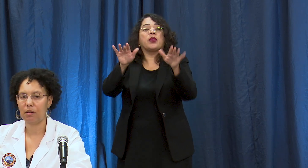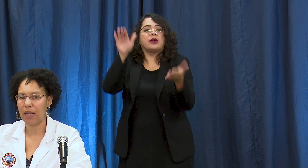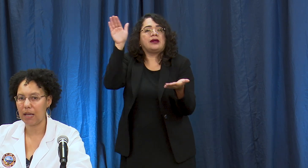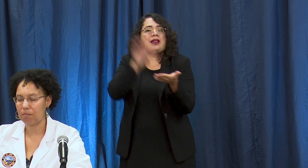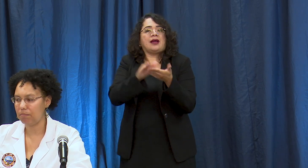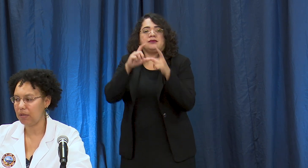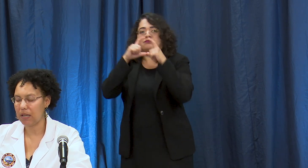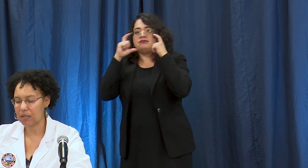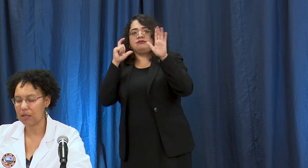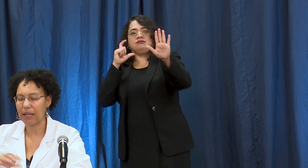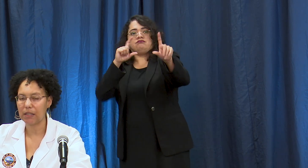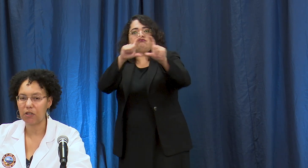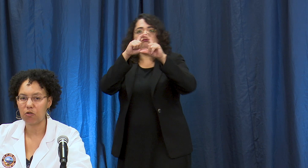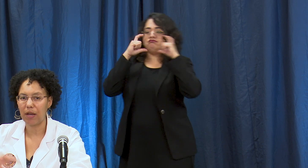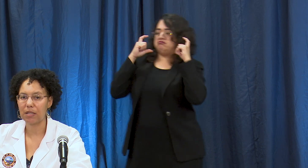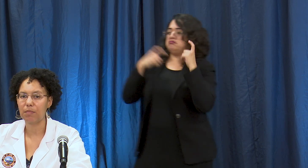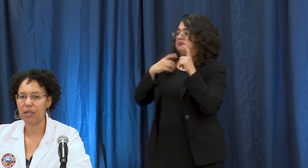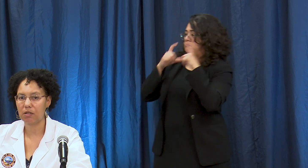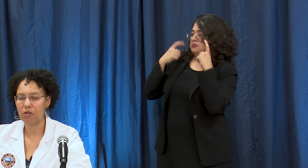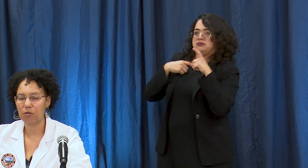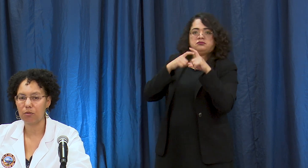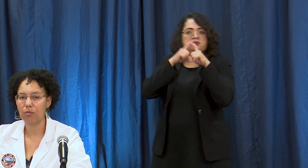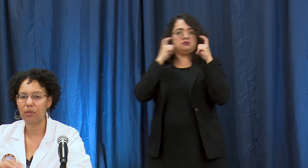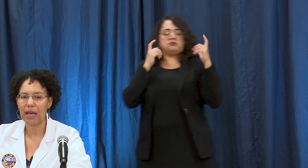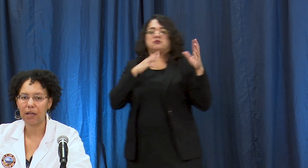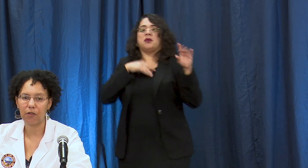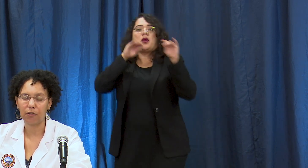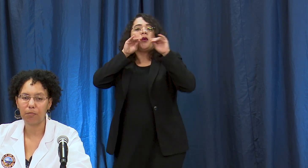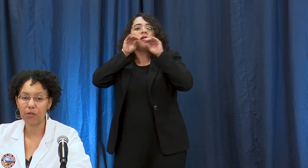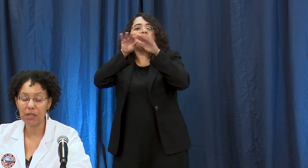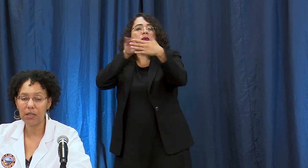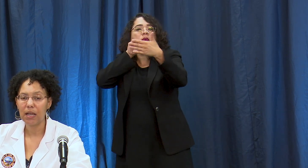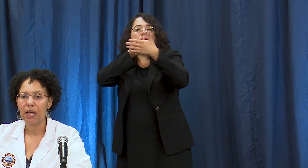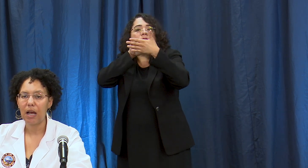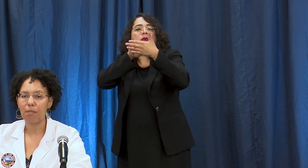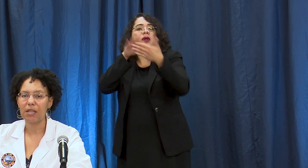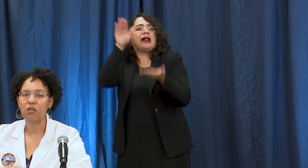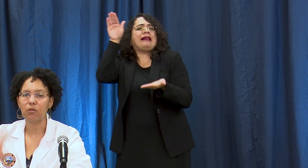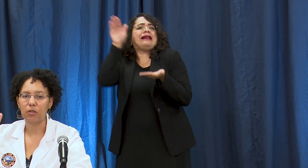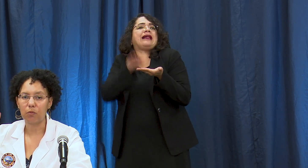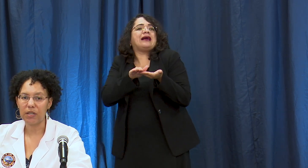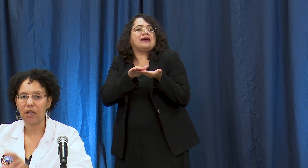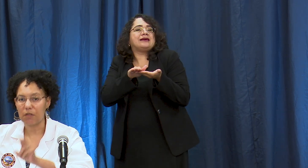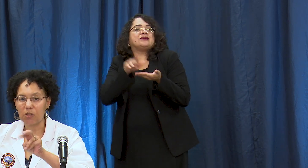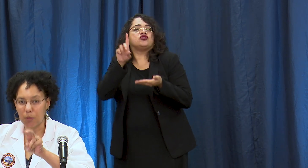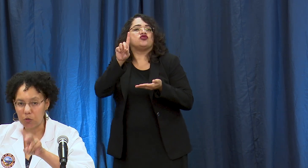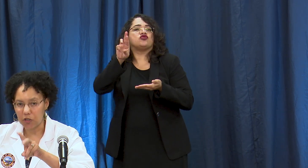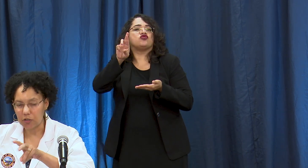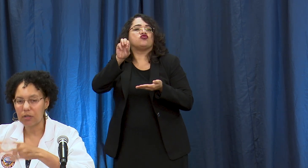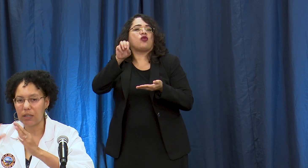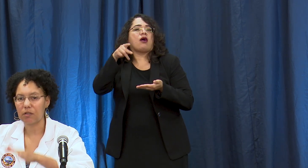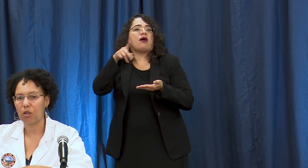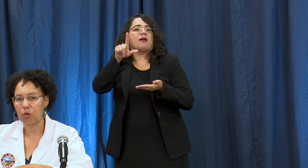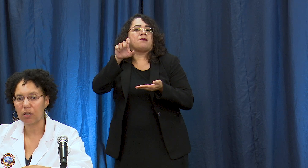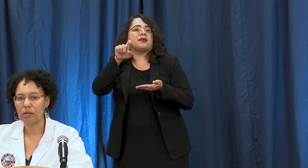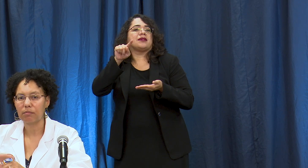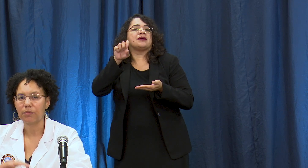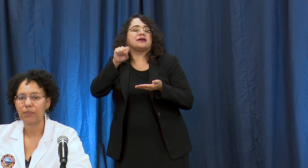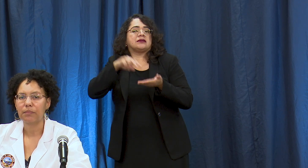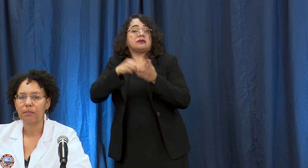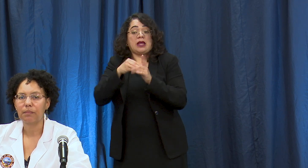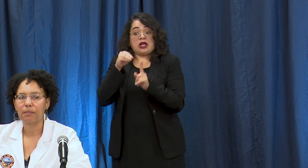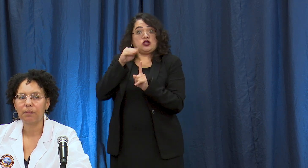much and be as likely to transmit to that other person. And so the risk of exposure is